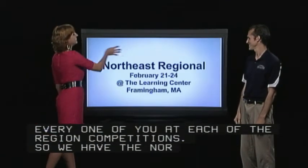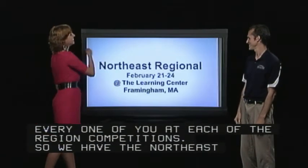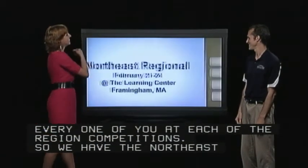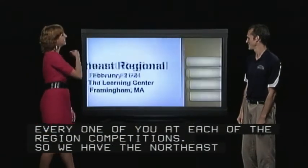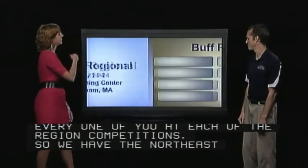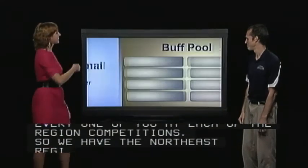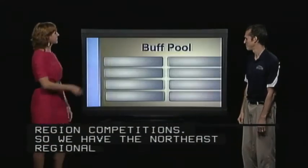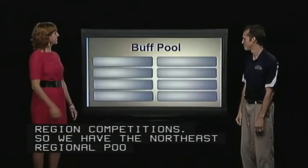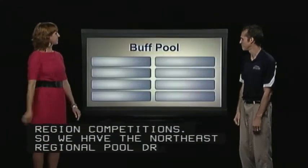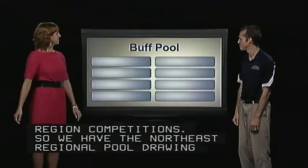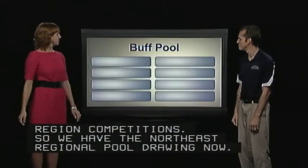pool?